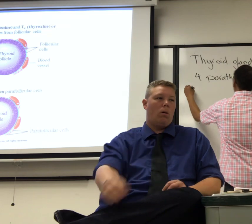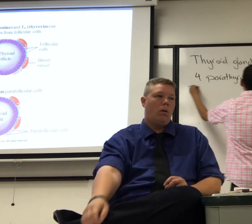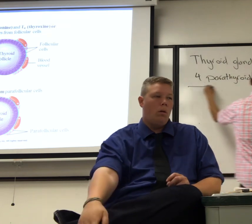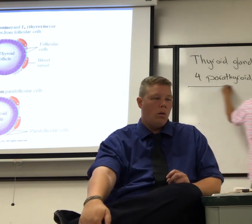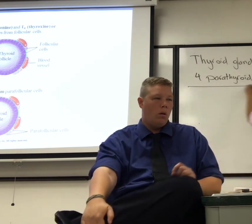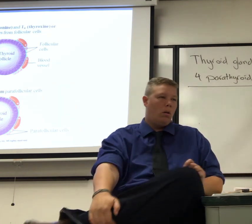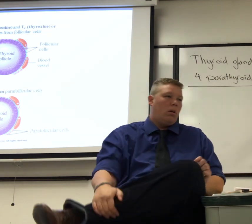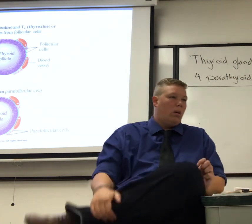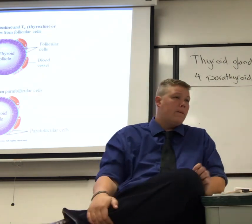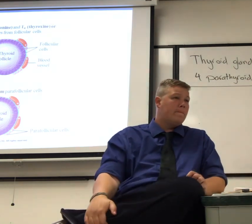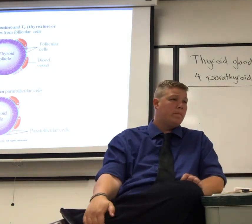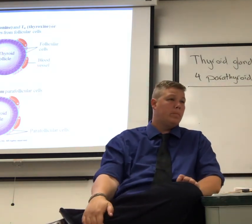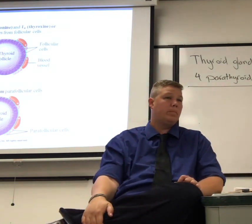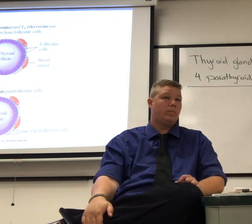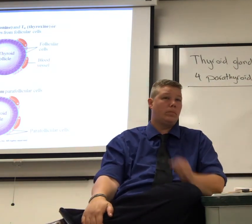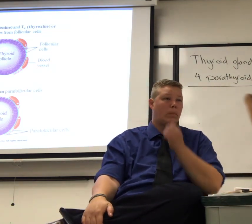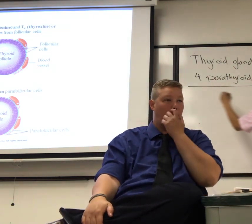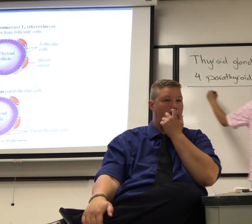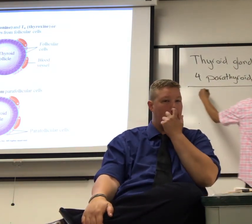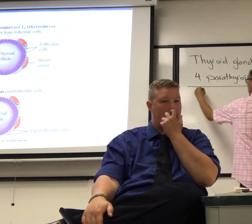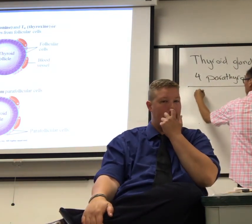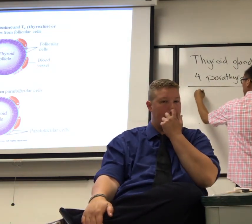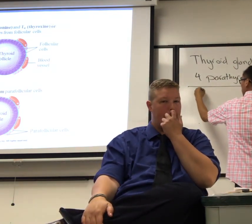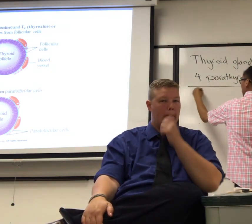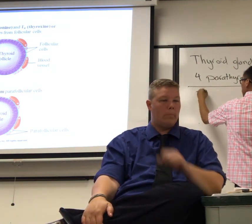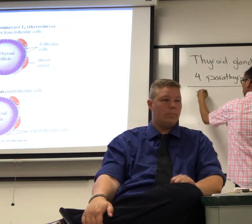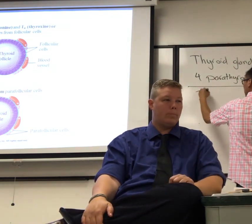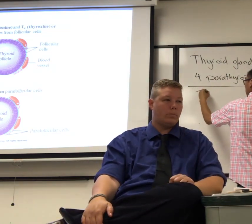It's actually T3, T4.